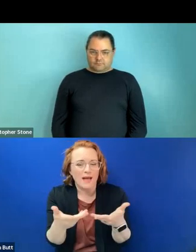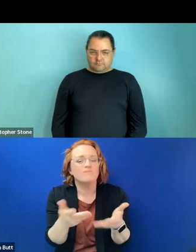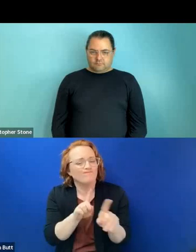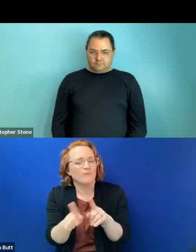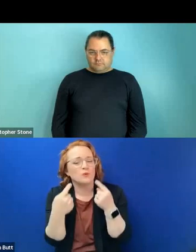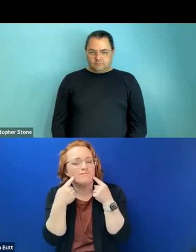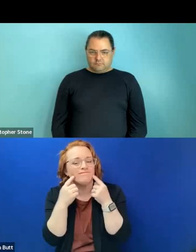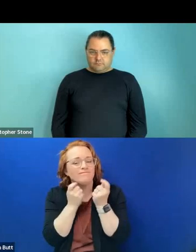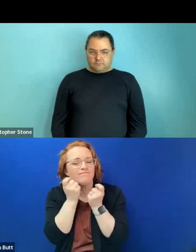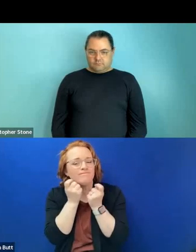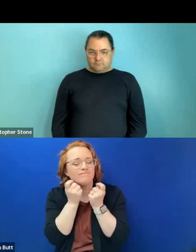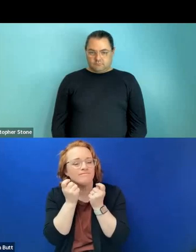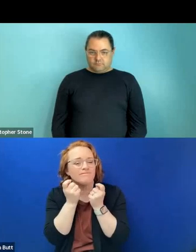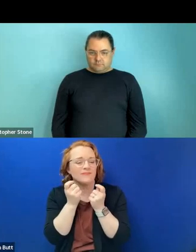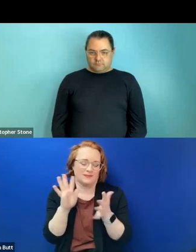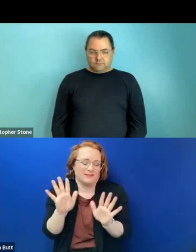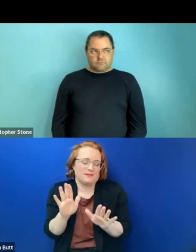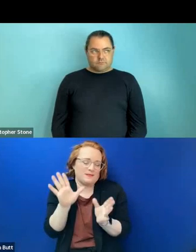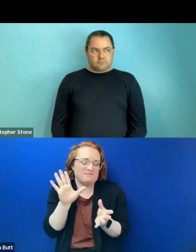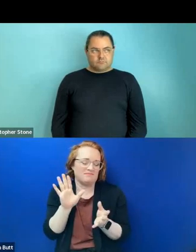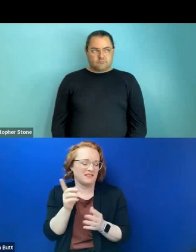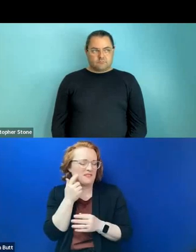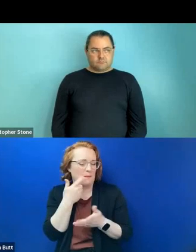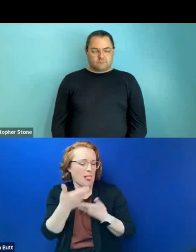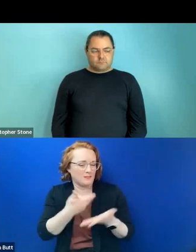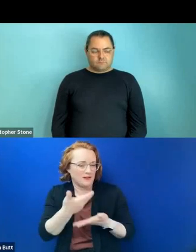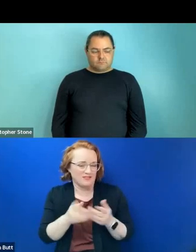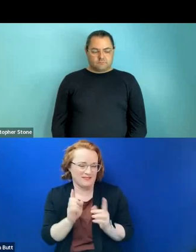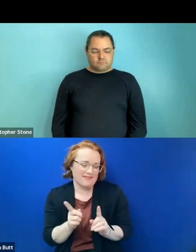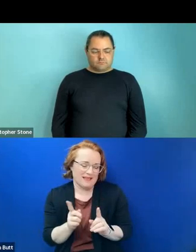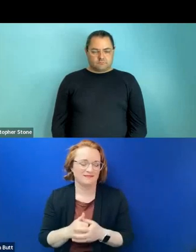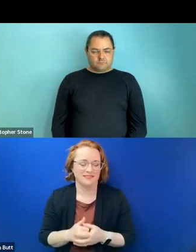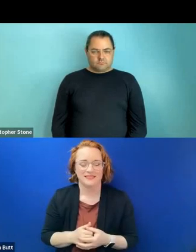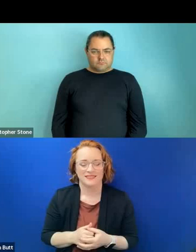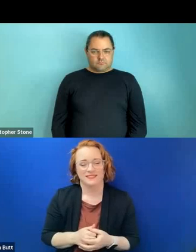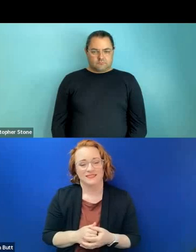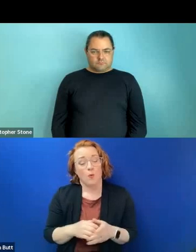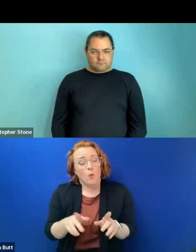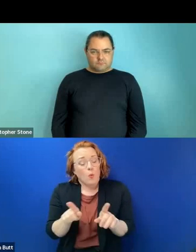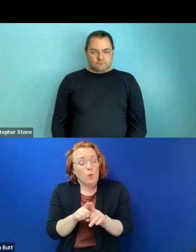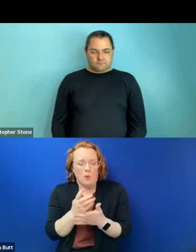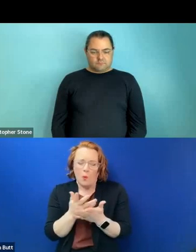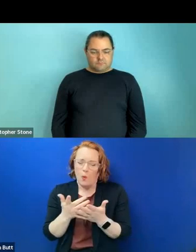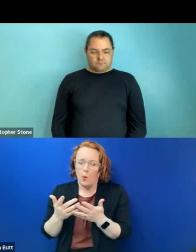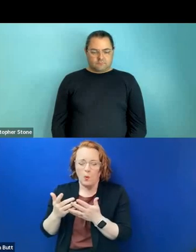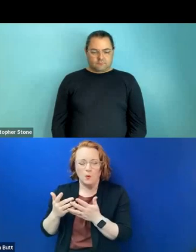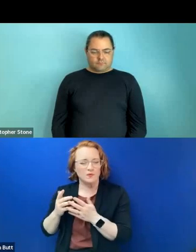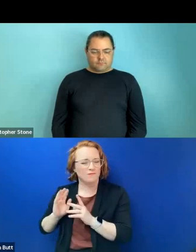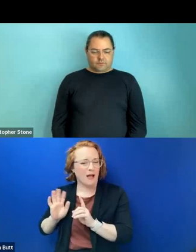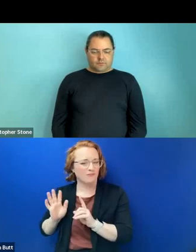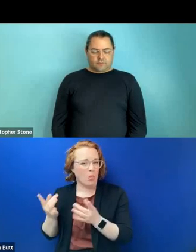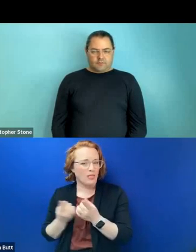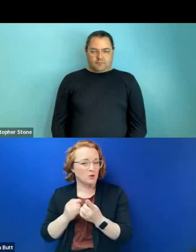time, Okay. on a very basic level. And also, there is a lot of background things that you would often